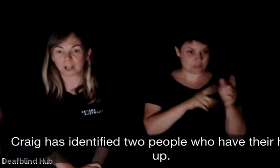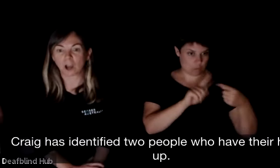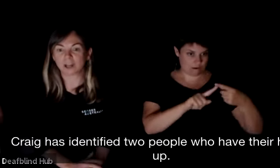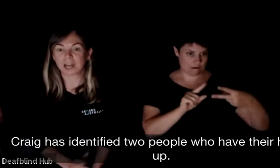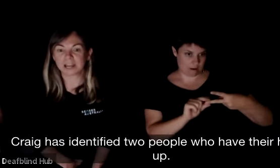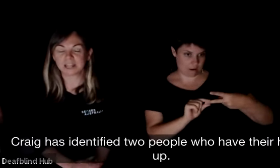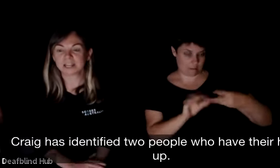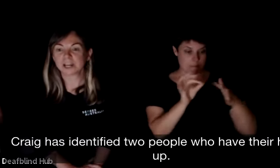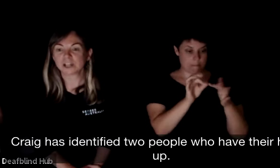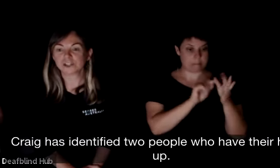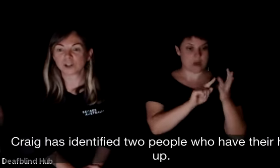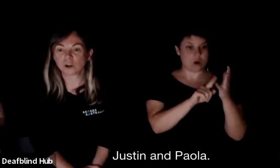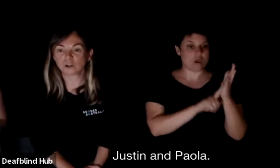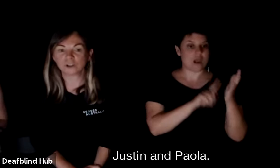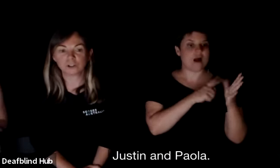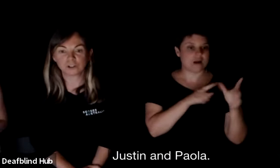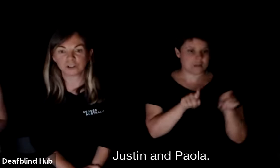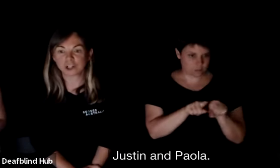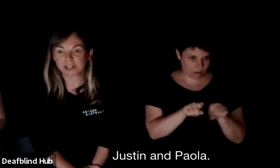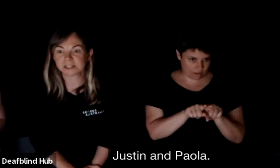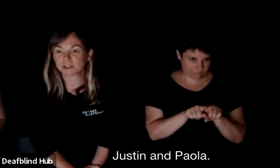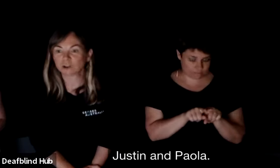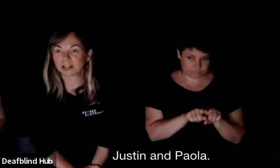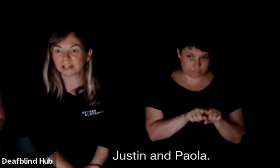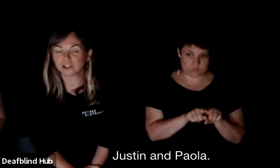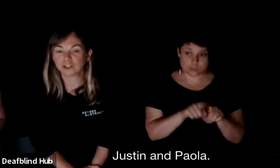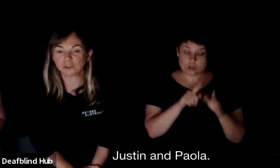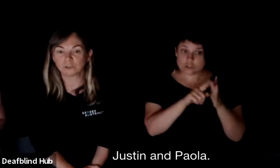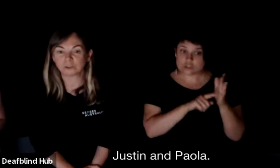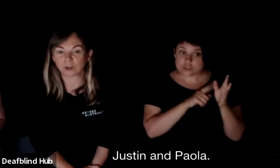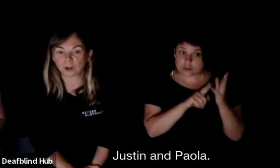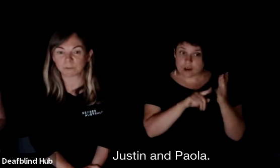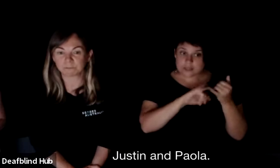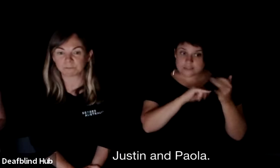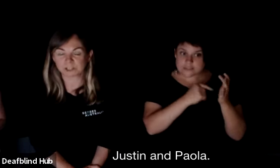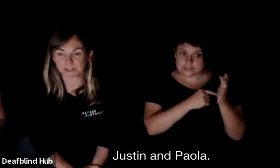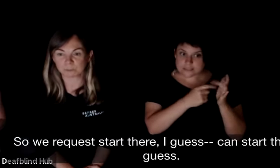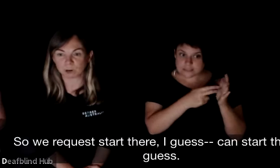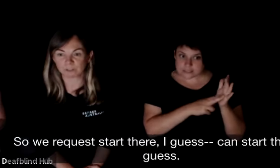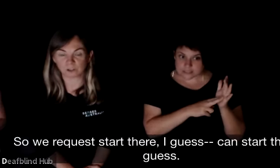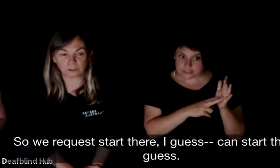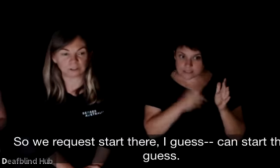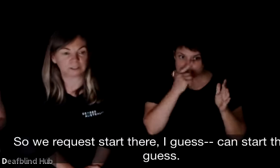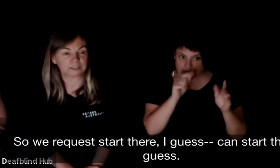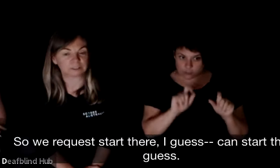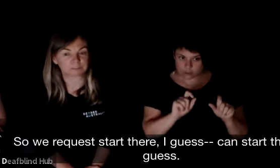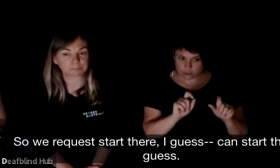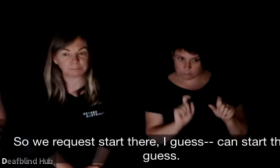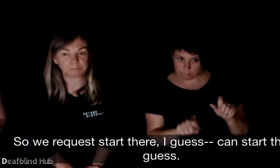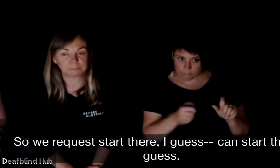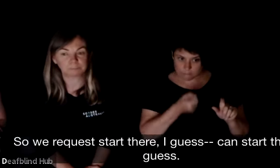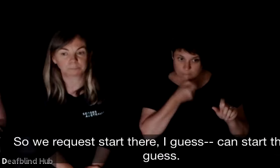guess. Okay. So Justin, Craig, can you open Justin's microphone?